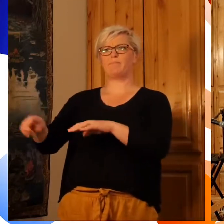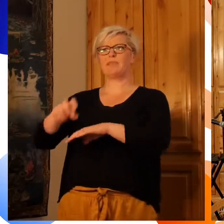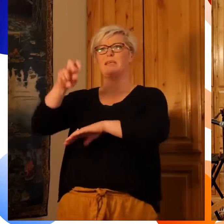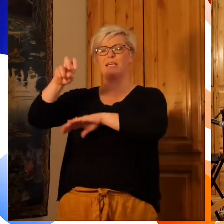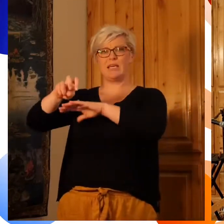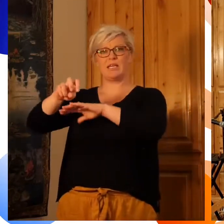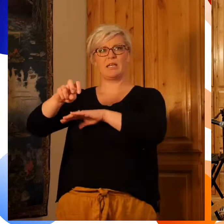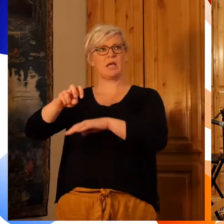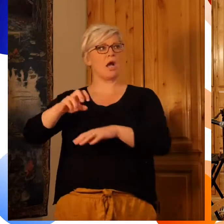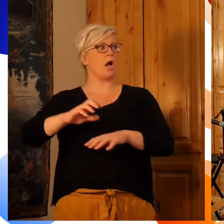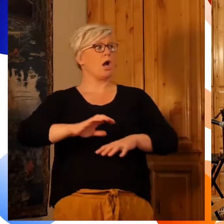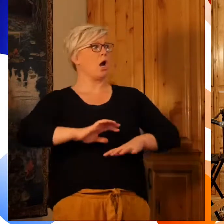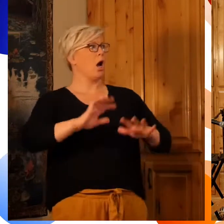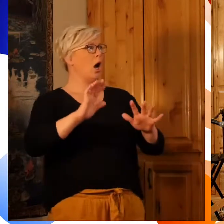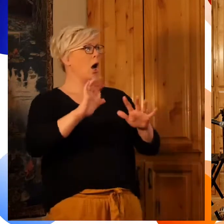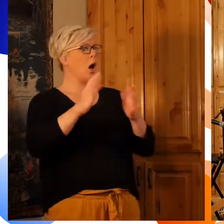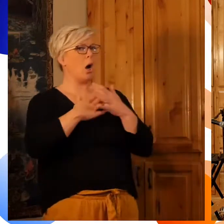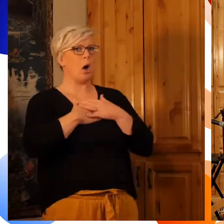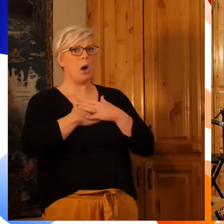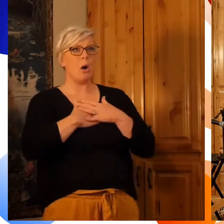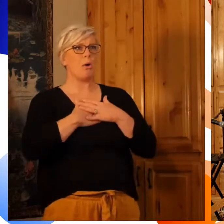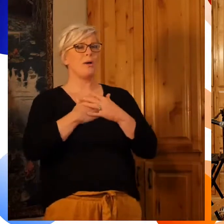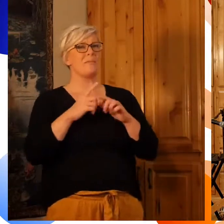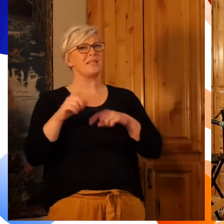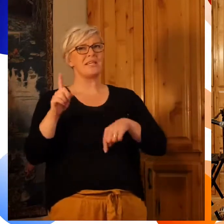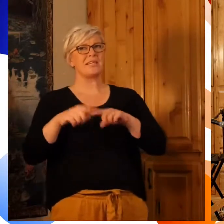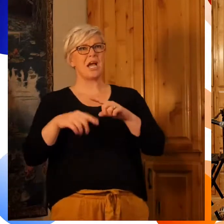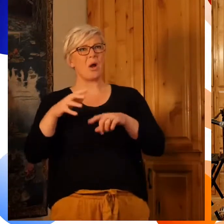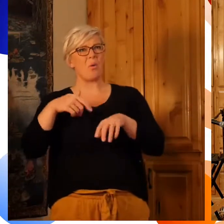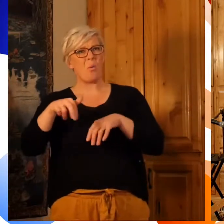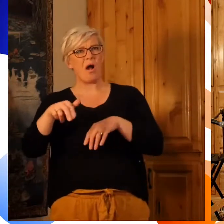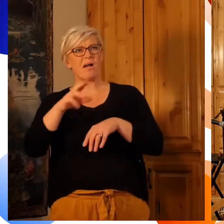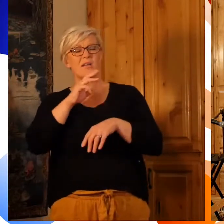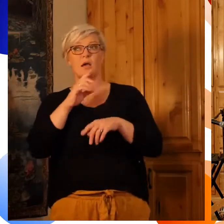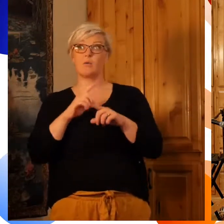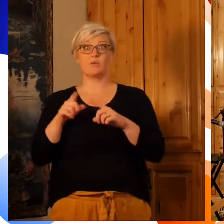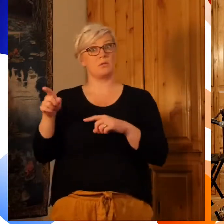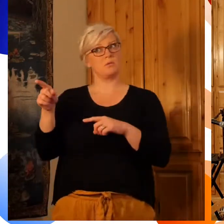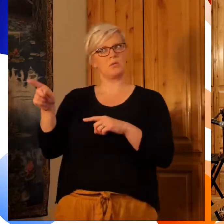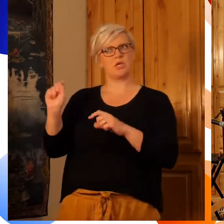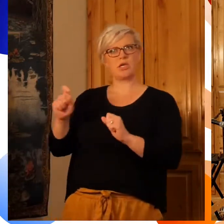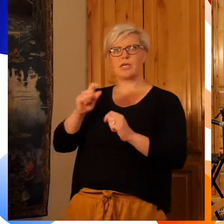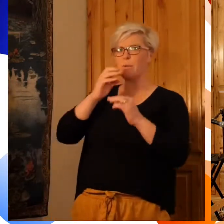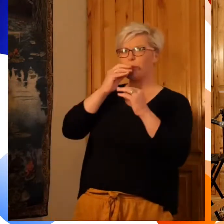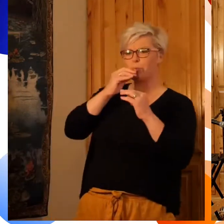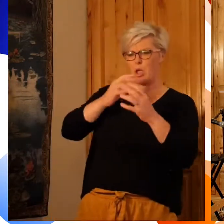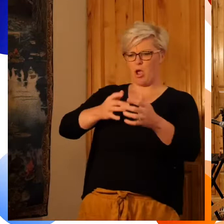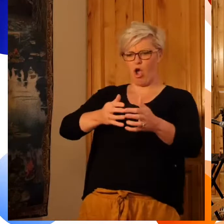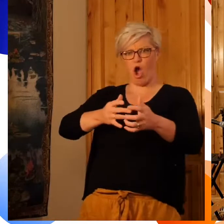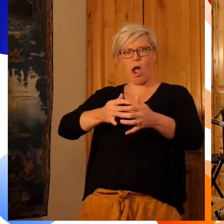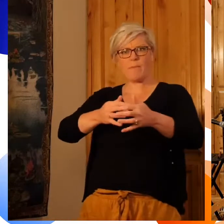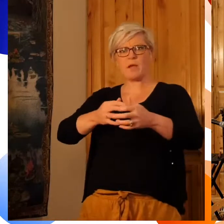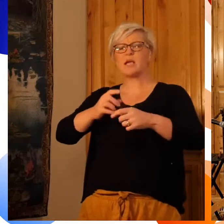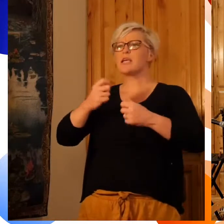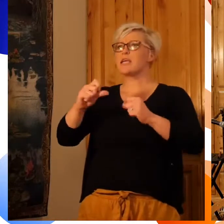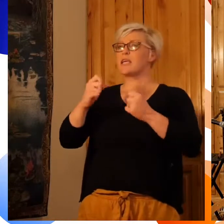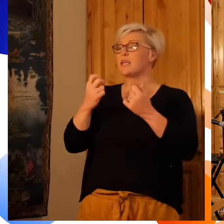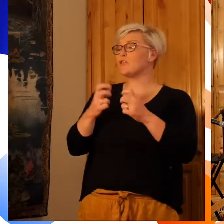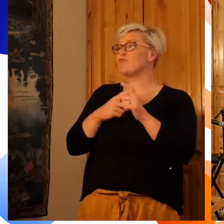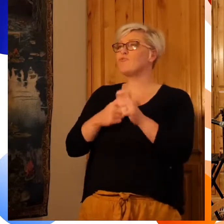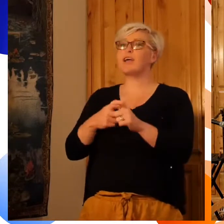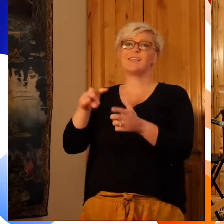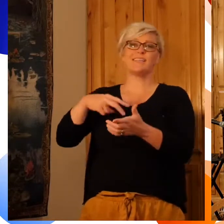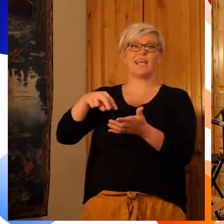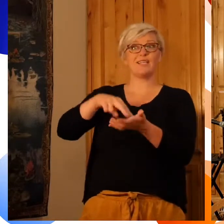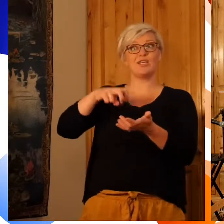thing can neither walk nor talk. And Donald said, well, he can play the tin whistle. He can play your harp, and he can run, dance, jump, and sing with the tambourine. I